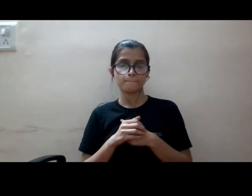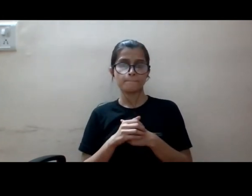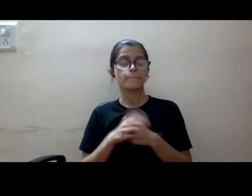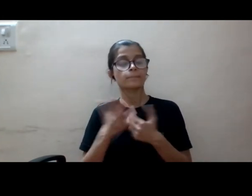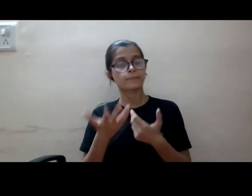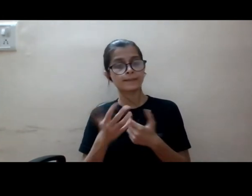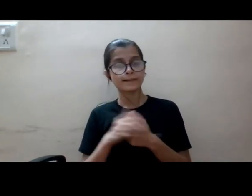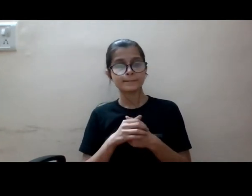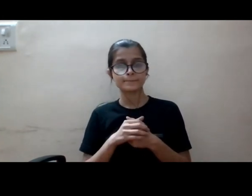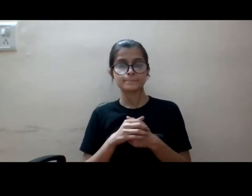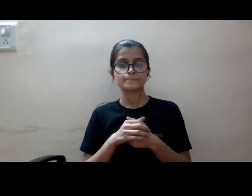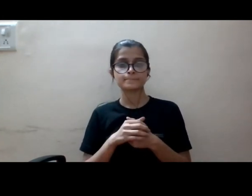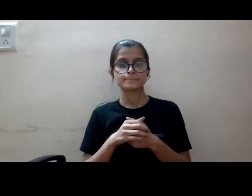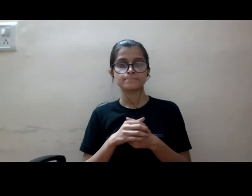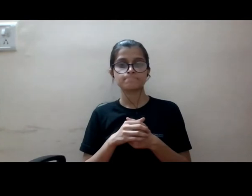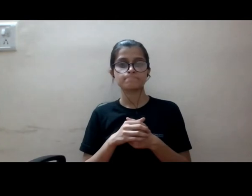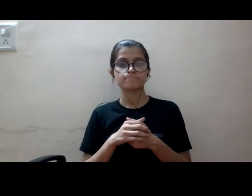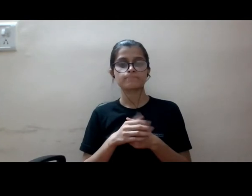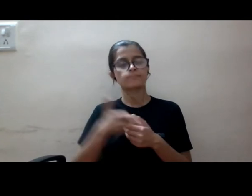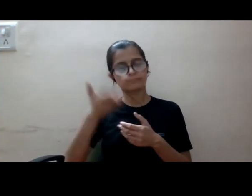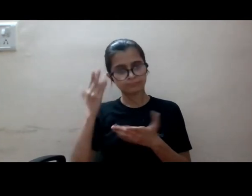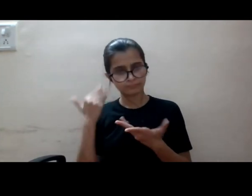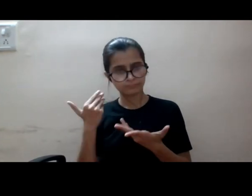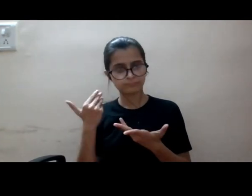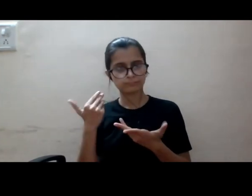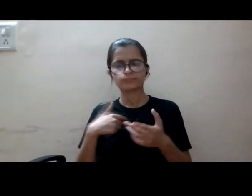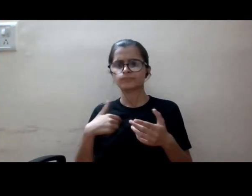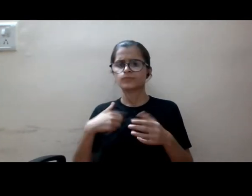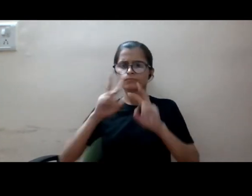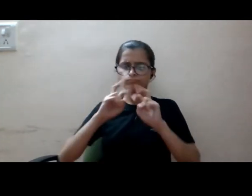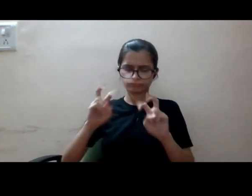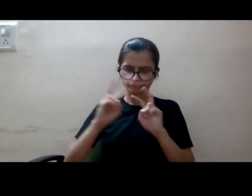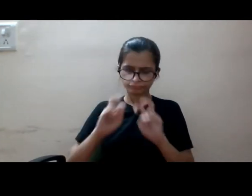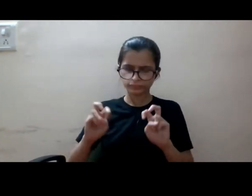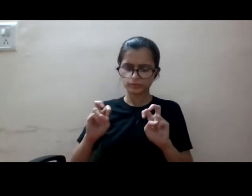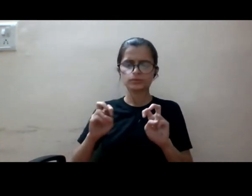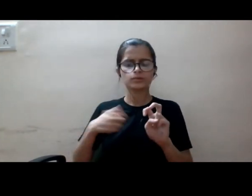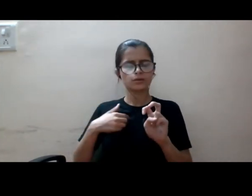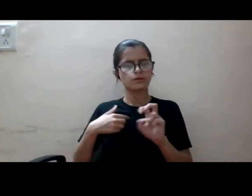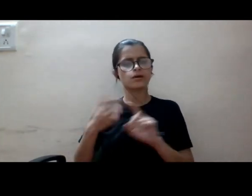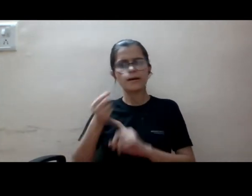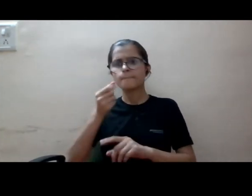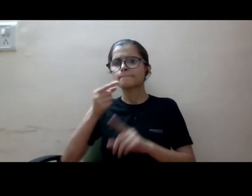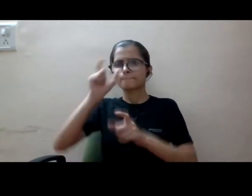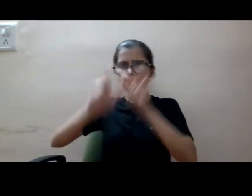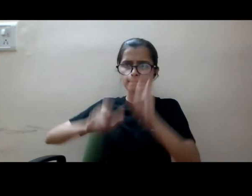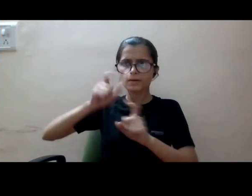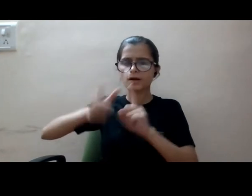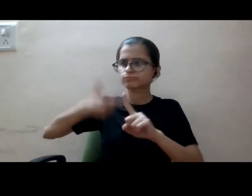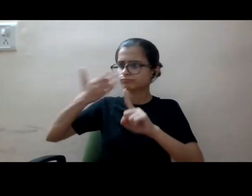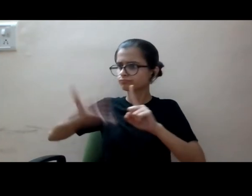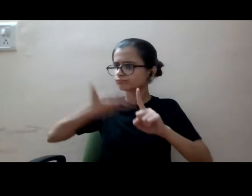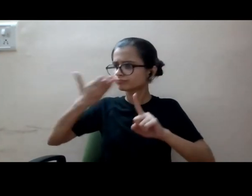in Uzbekistan, I was astonished to discover that people who train to work with